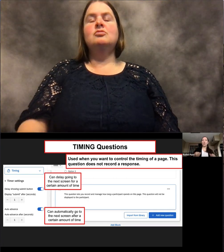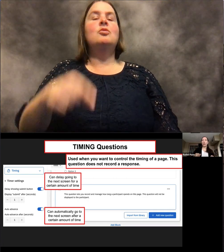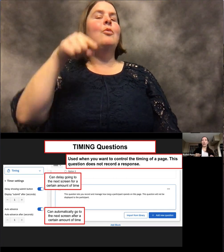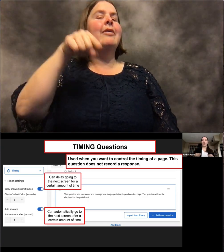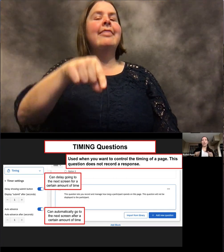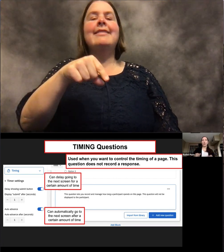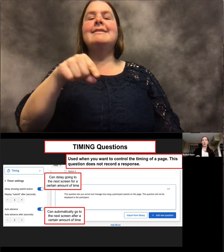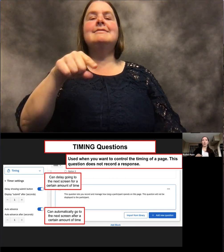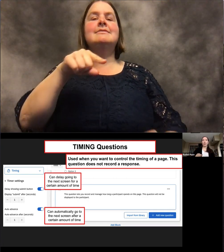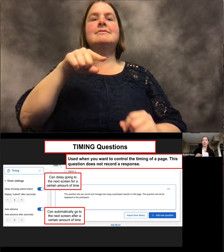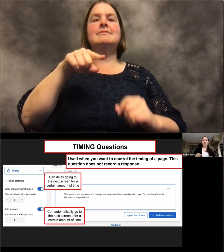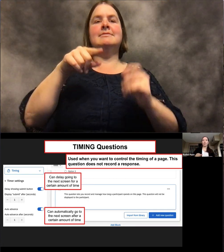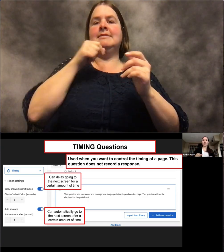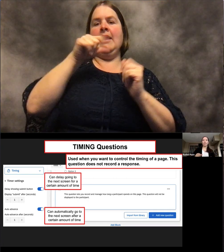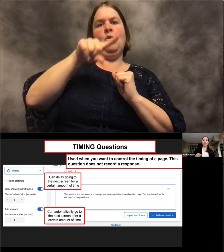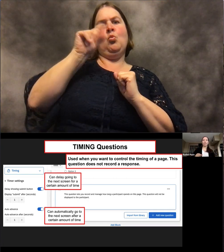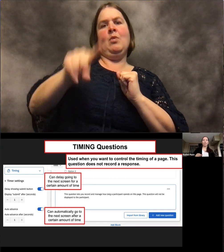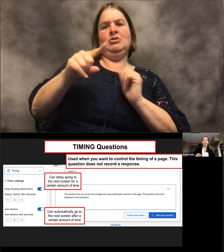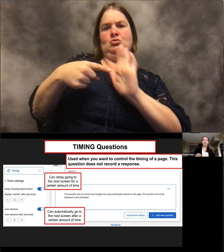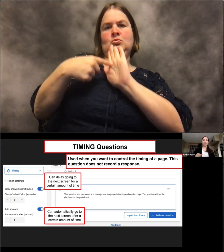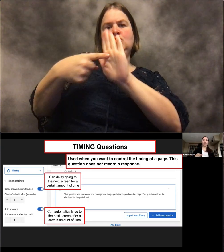actually displayed to the participant.